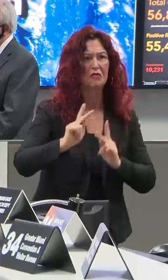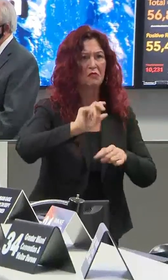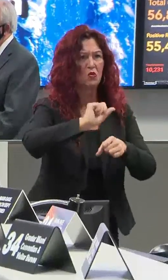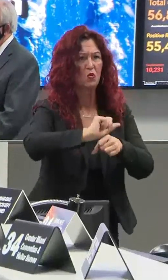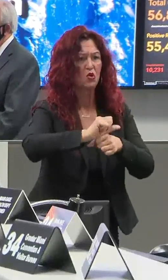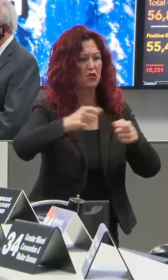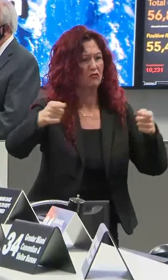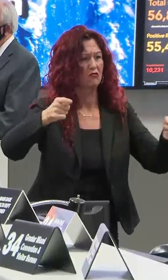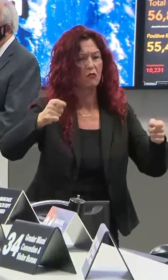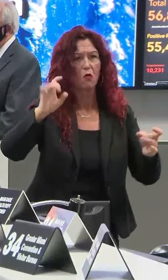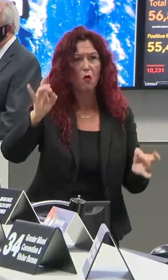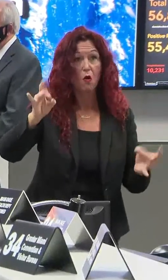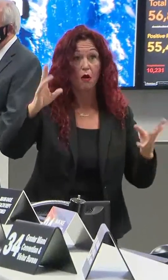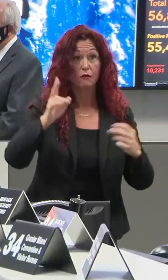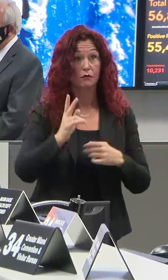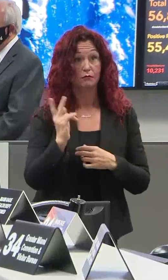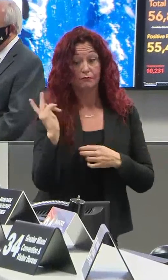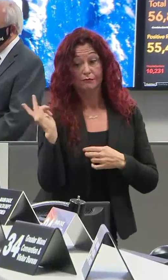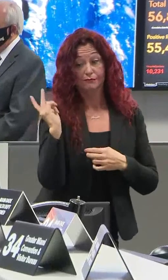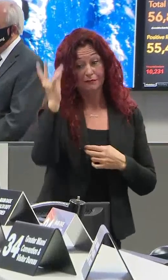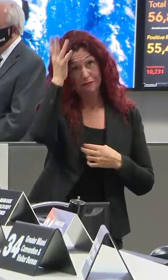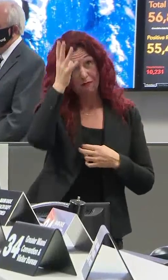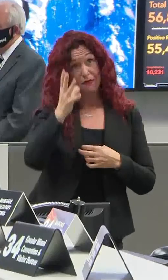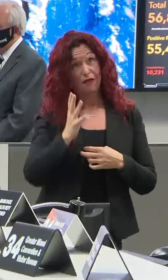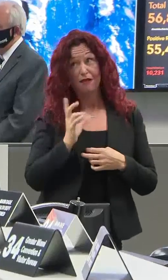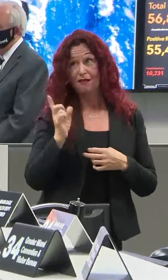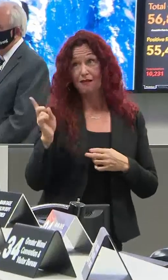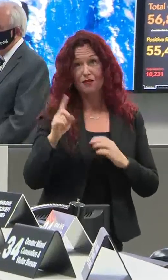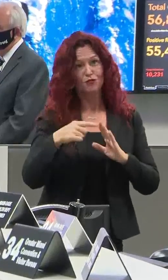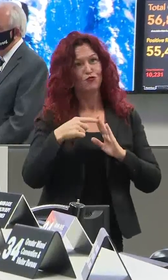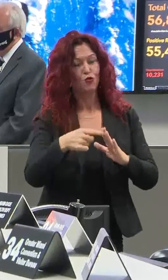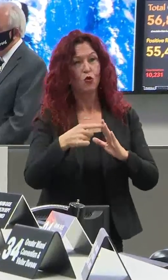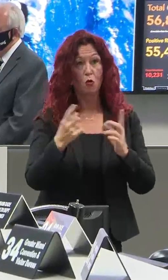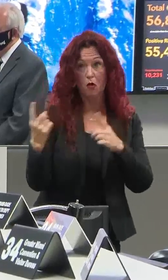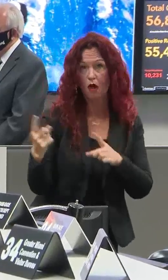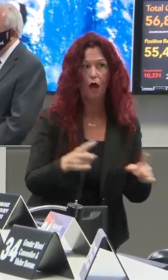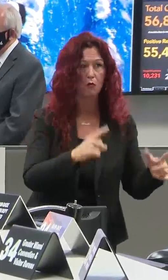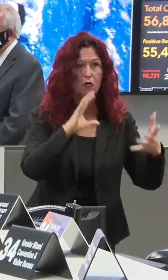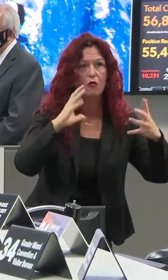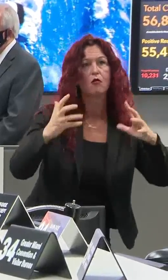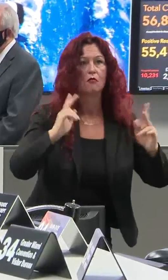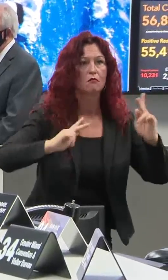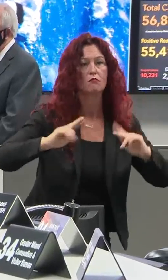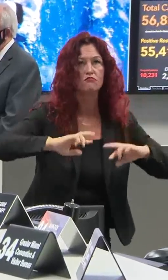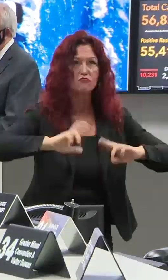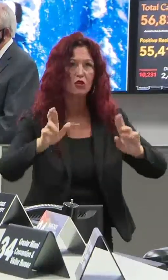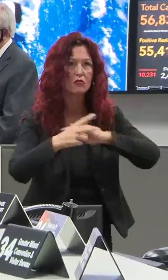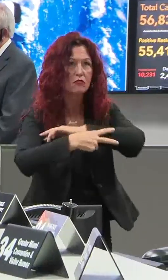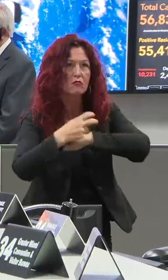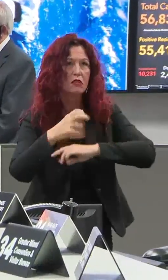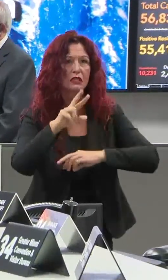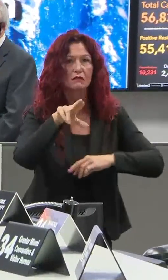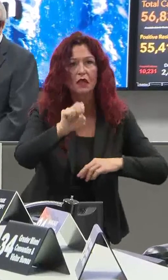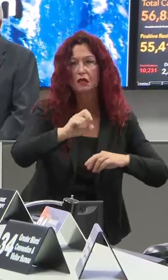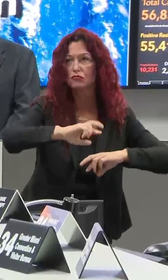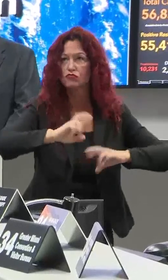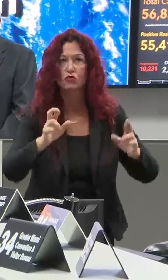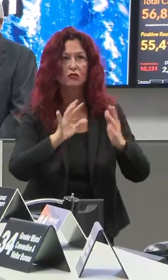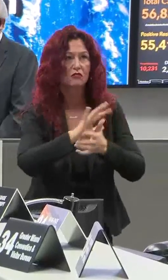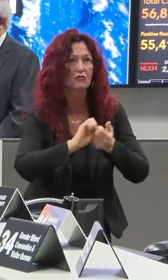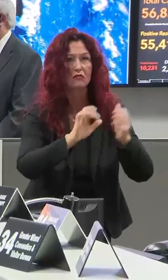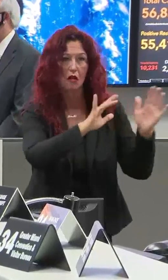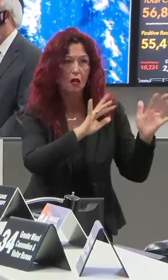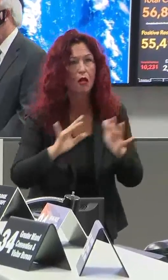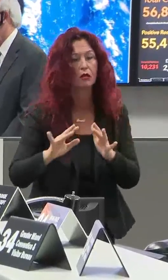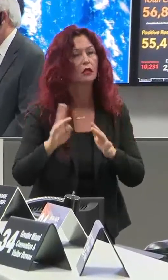Torrance, and Richard showed that leadership on the scene in the midst of chaos. They were able to control a situation and